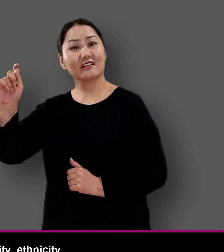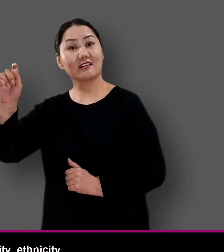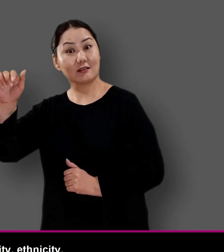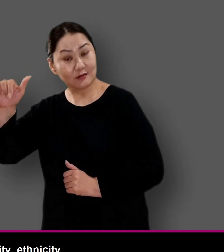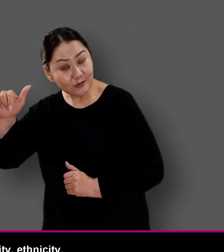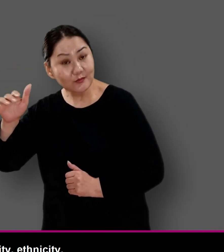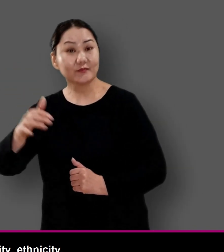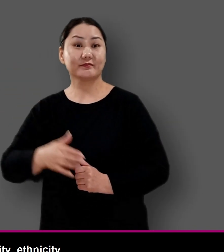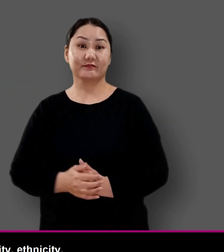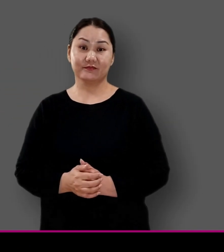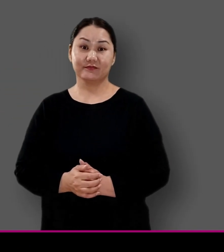ethnicity,